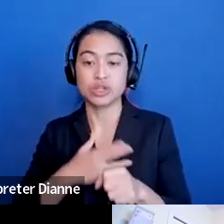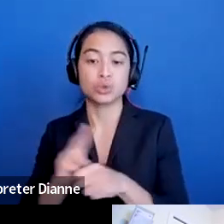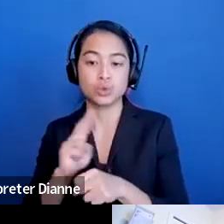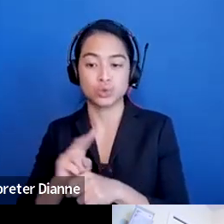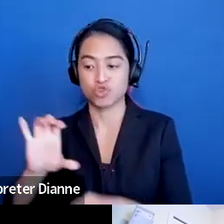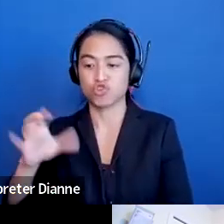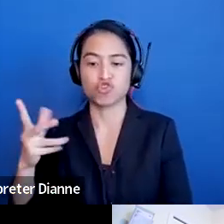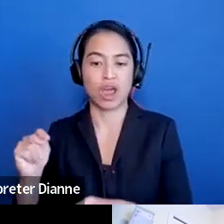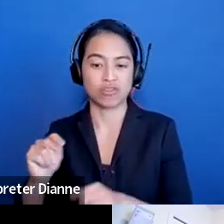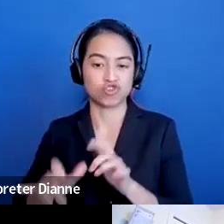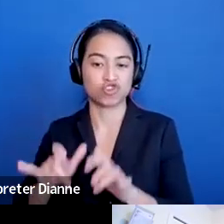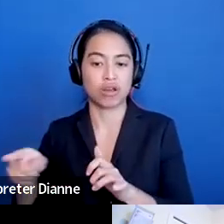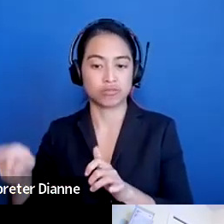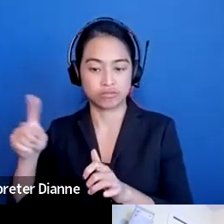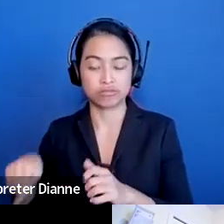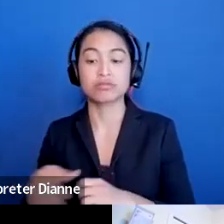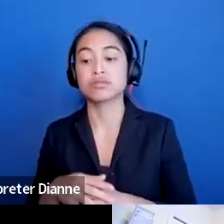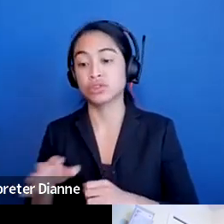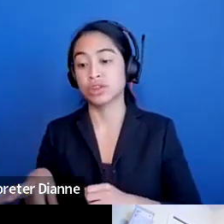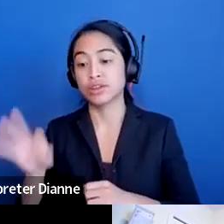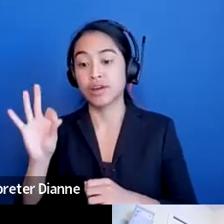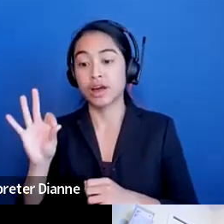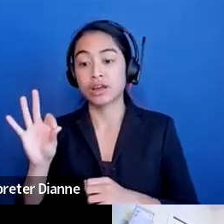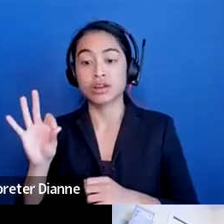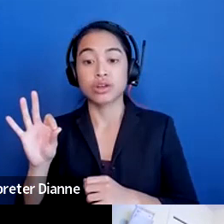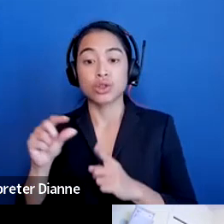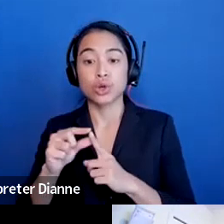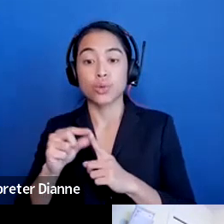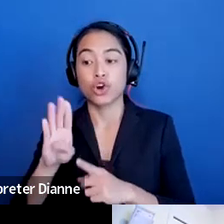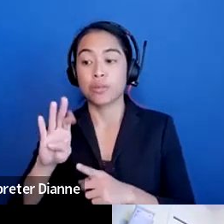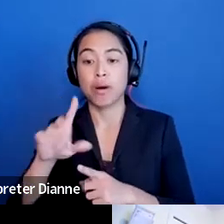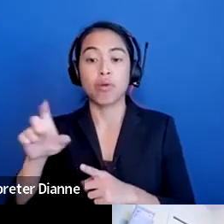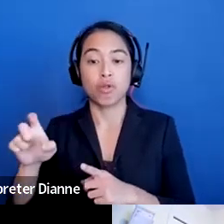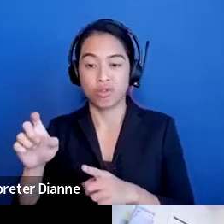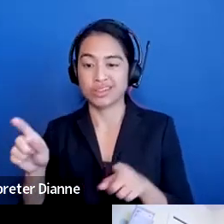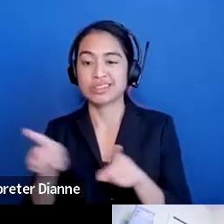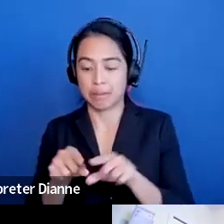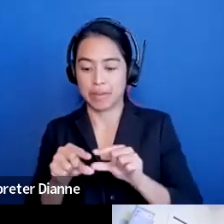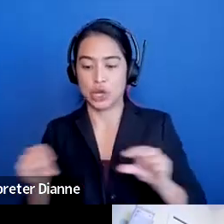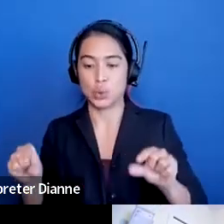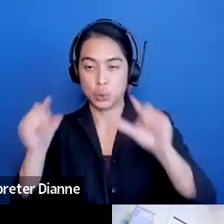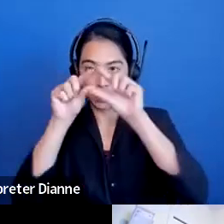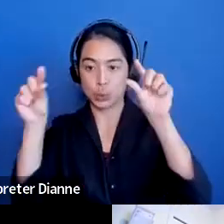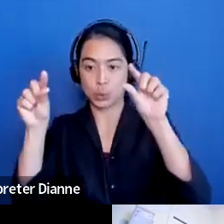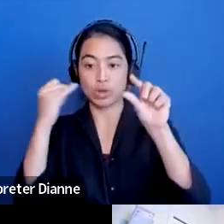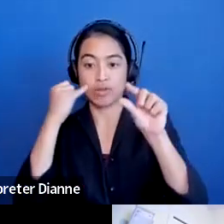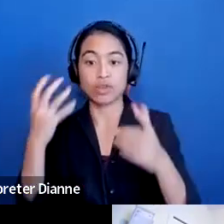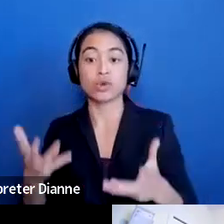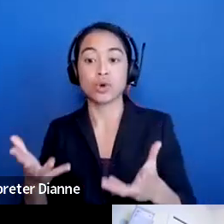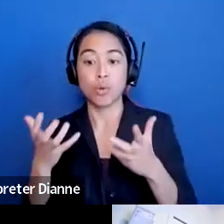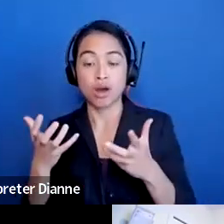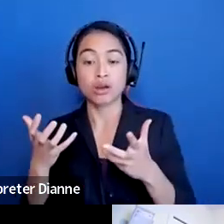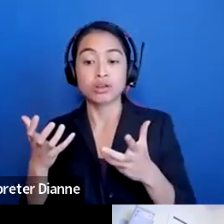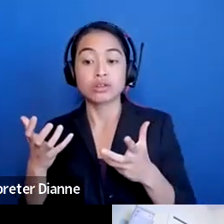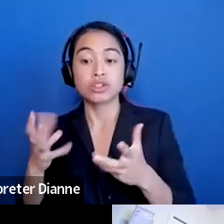feature. You can find the word bubble in the same menu bar. If you would like to turn the chat feature off if you are